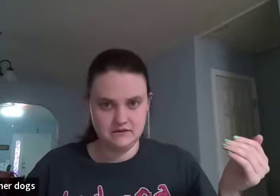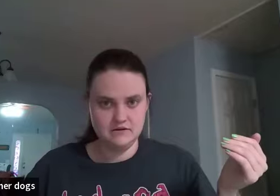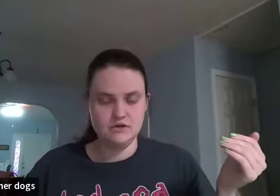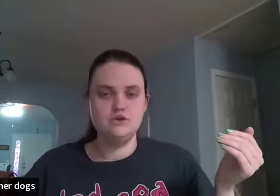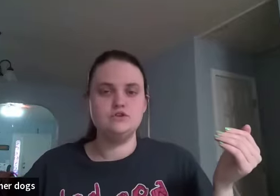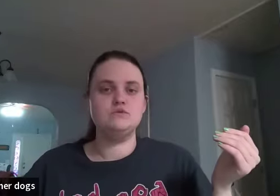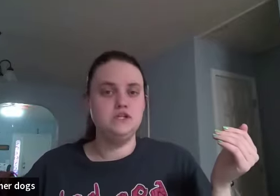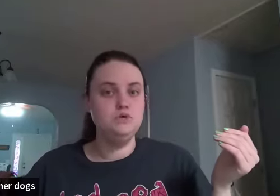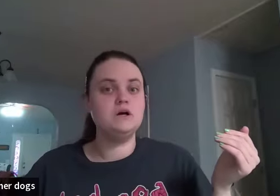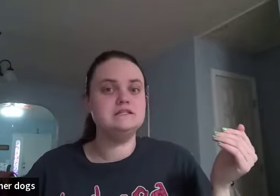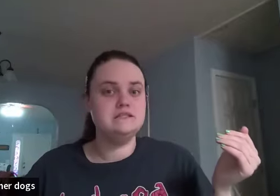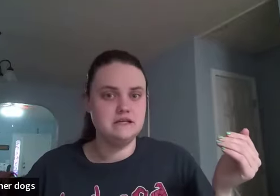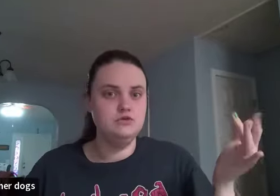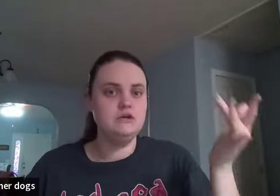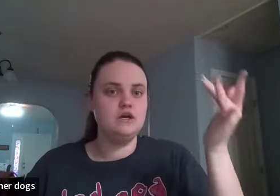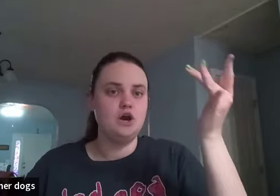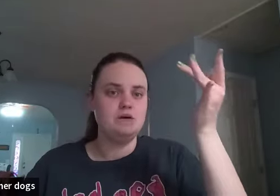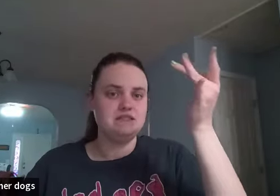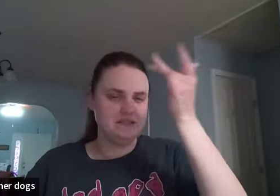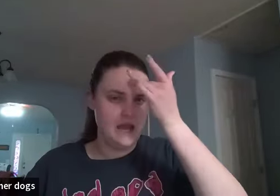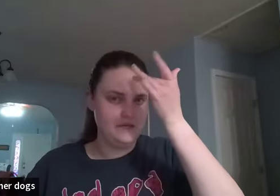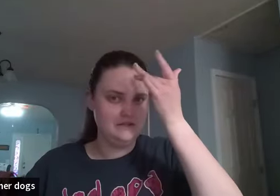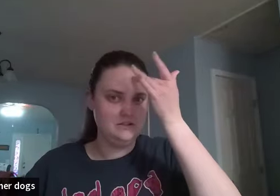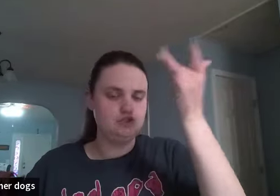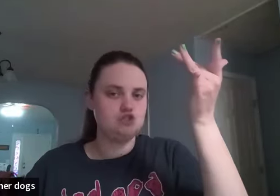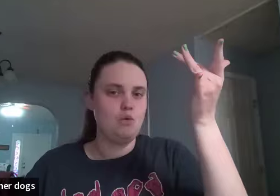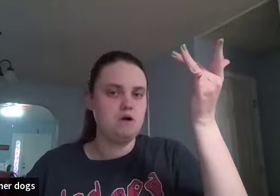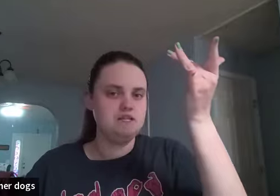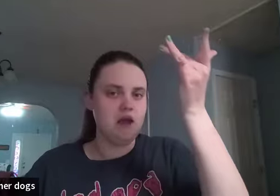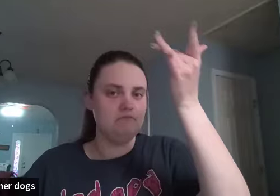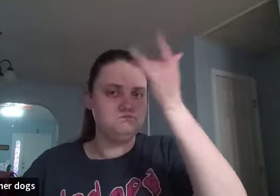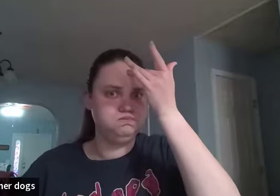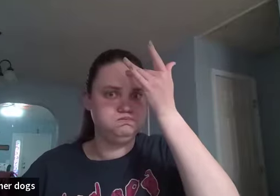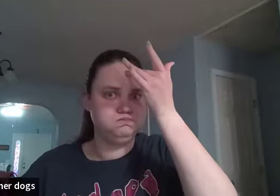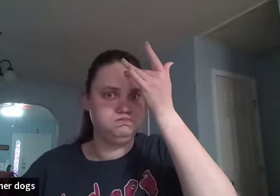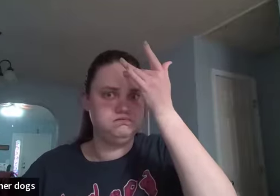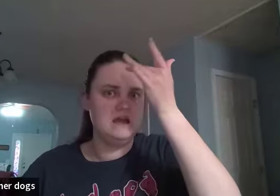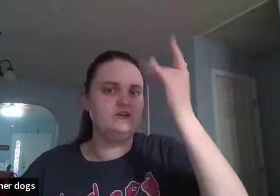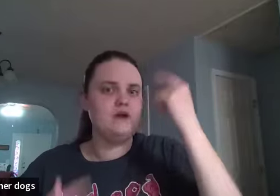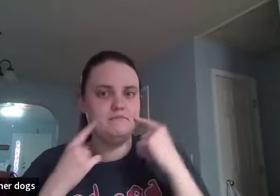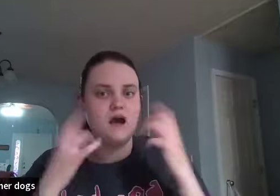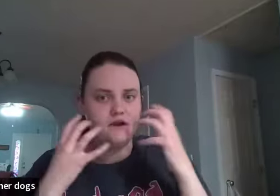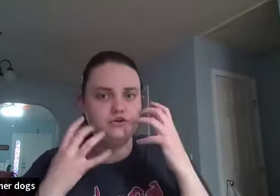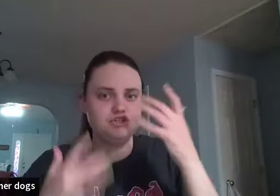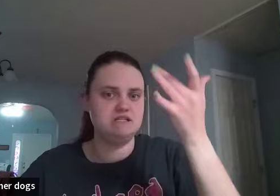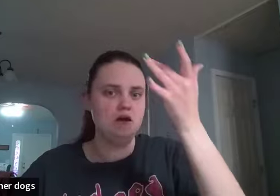intensity. So when you are sick, you can go instead of tapping, you just go one time and you kind of puff out your cheeks